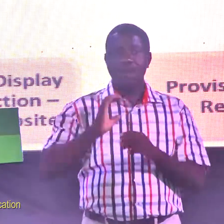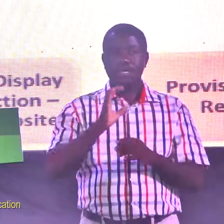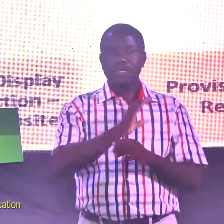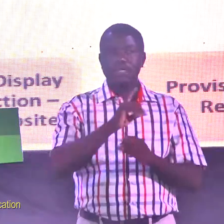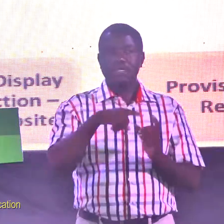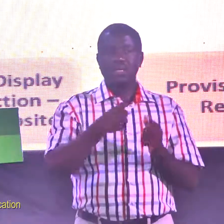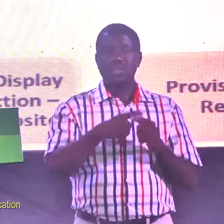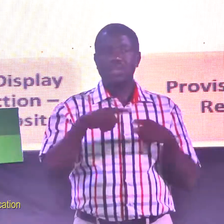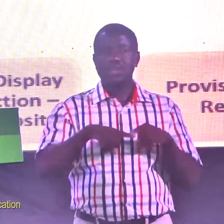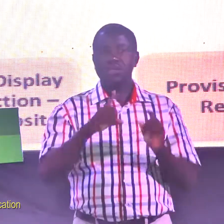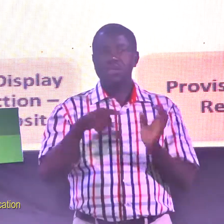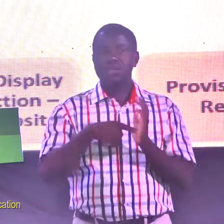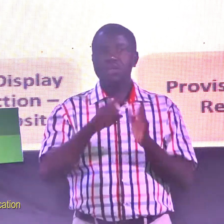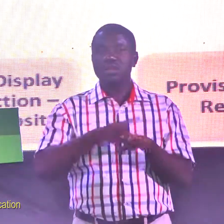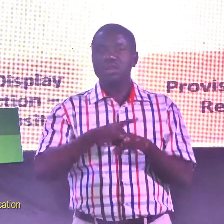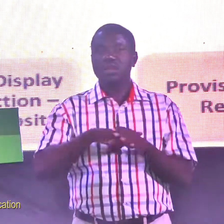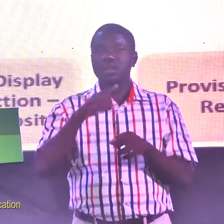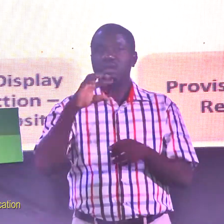also